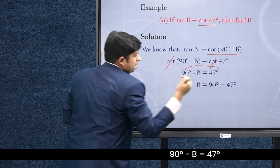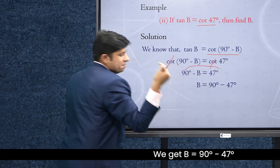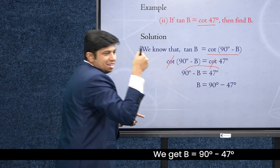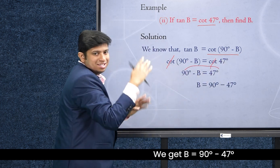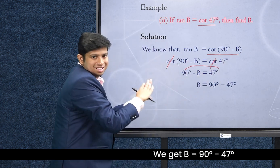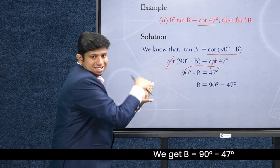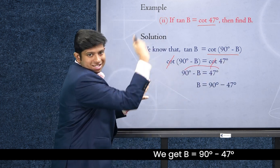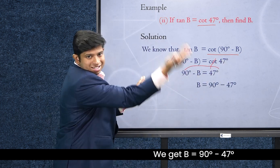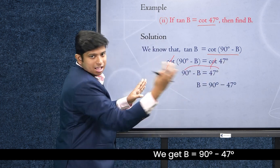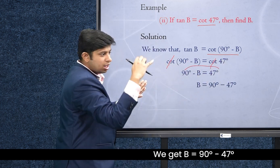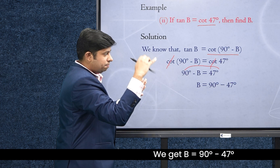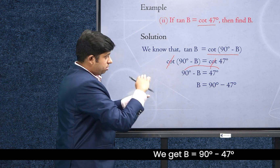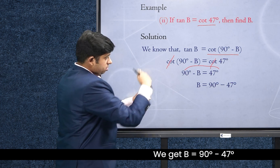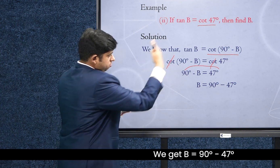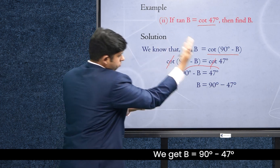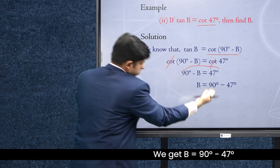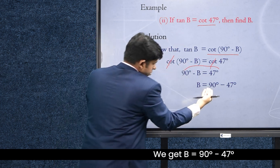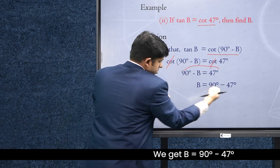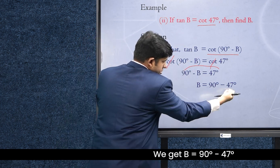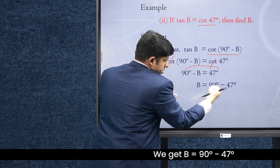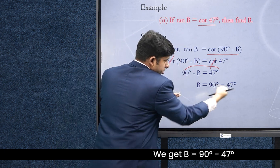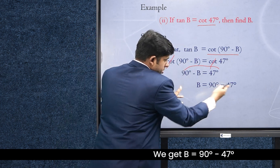We get B is equal to 90 degrees minus 47 degrees.